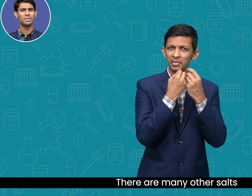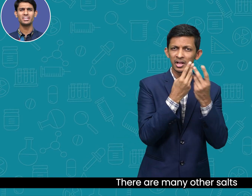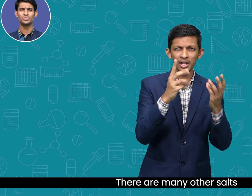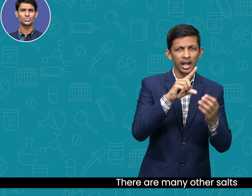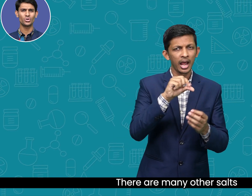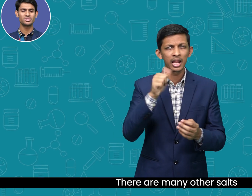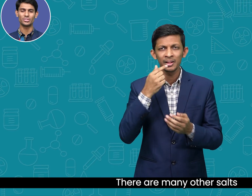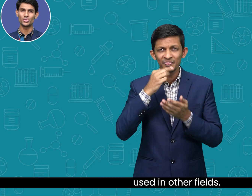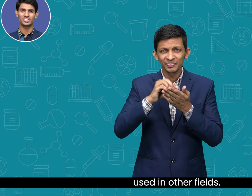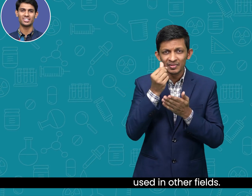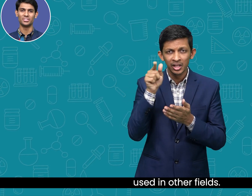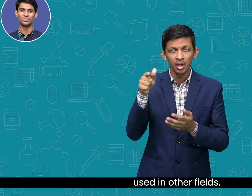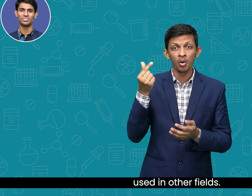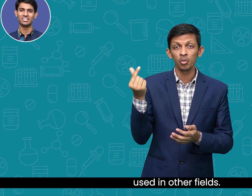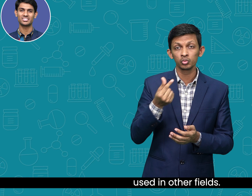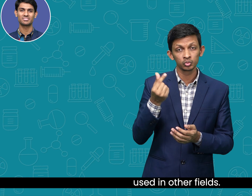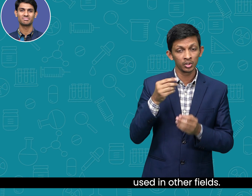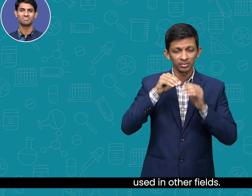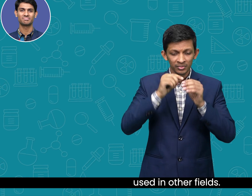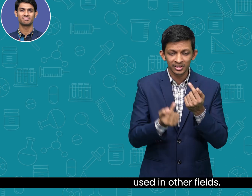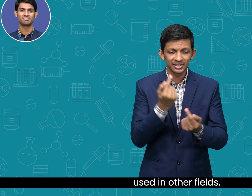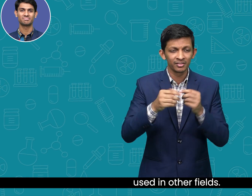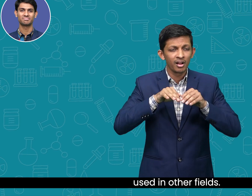There are many other salts used in other fields.